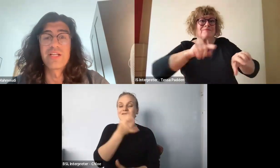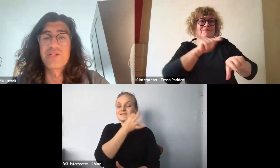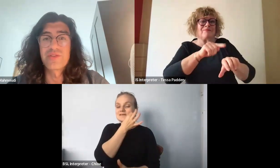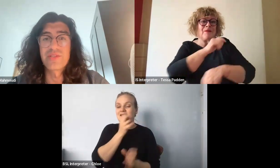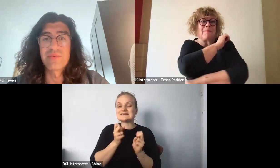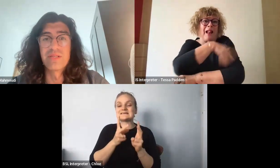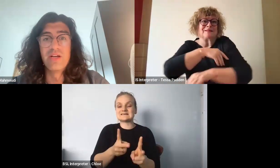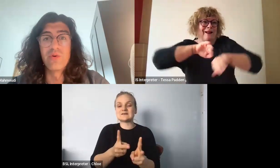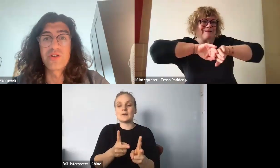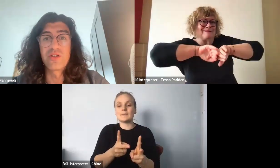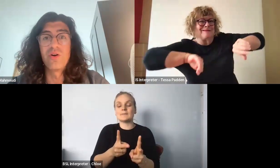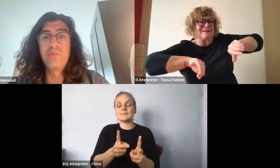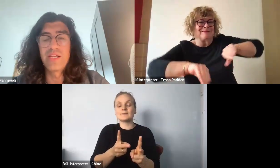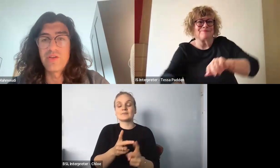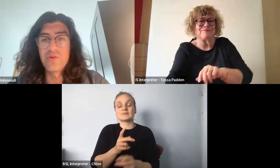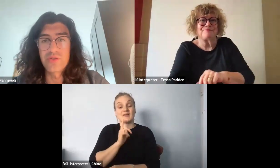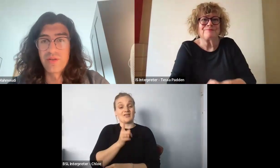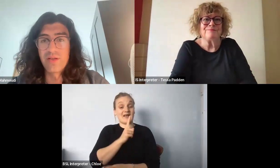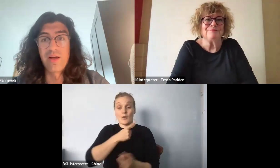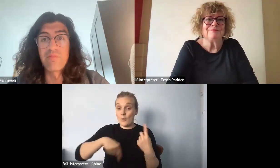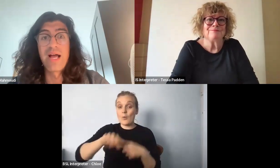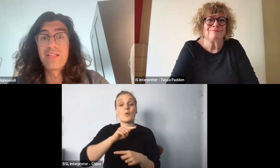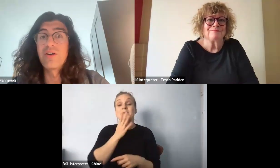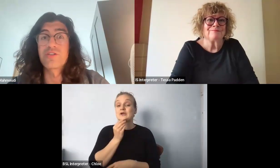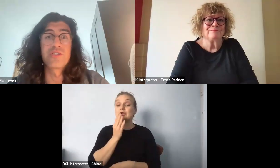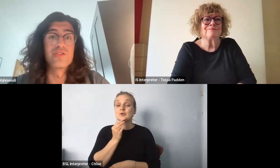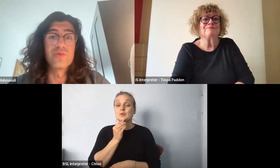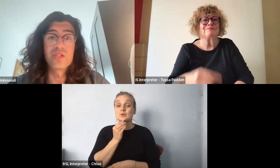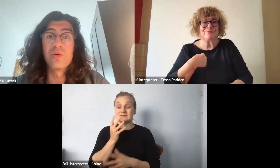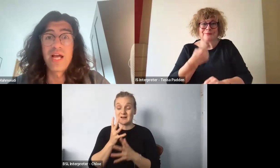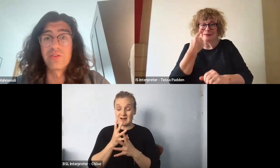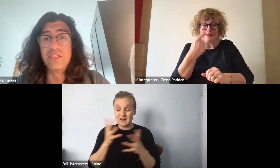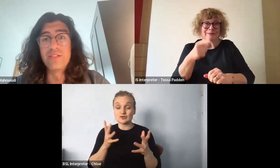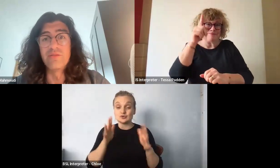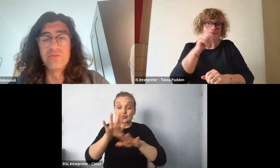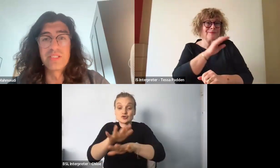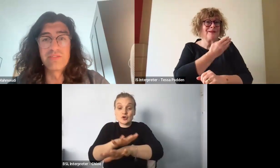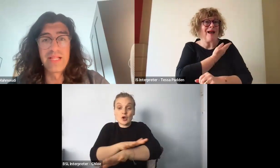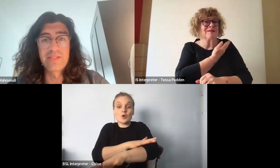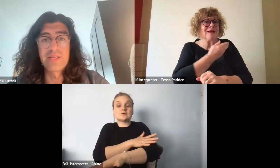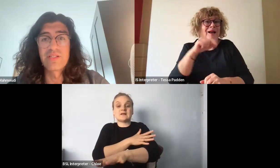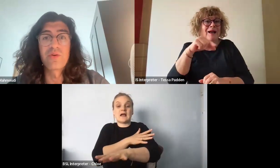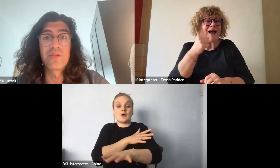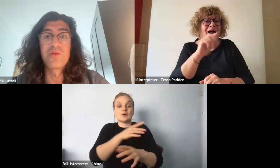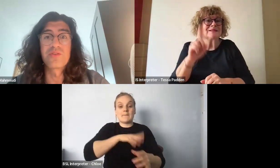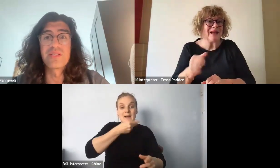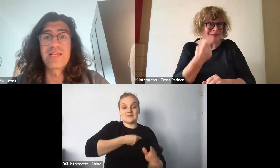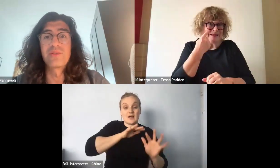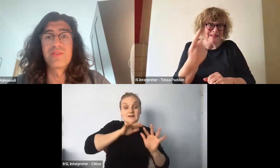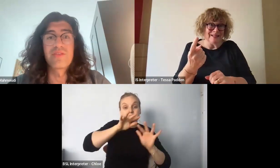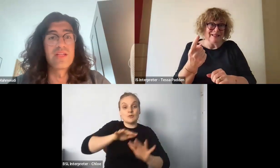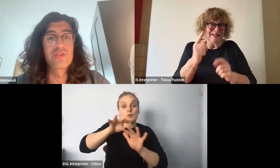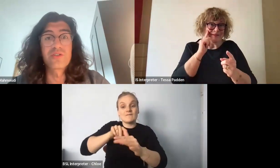facial recognition system, which are all being used by and large to slow down the movement of Palestinians from the north